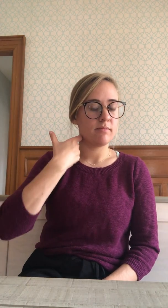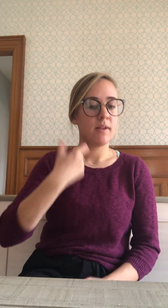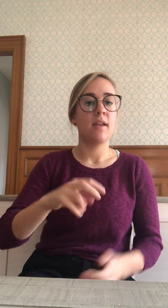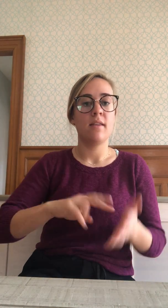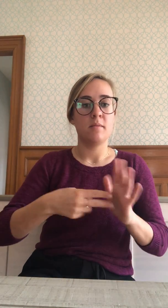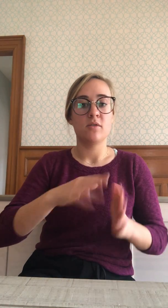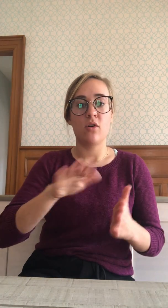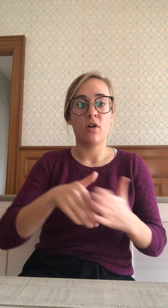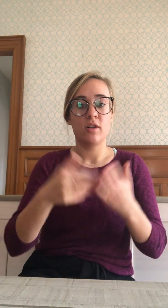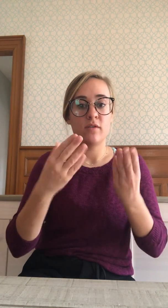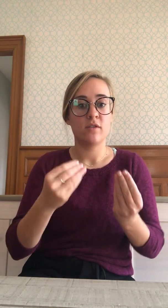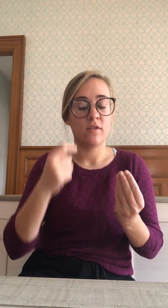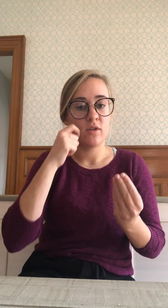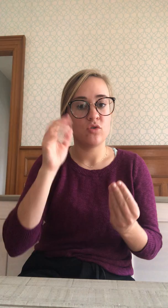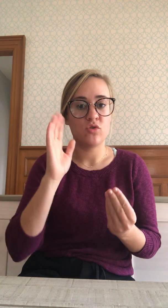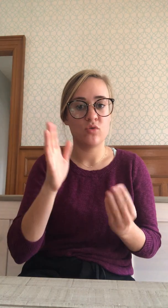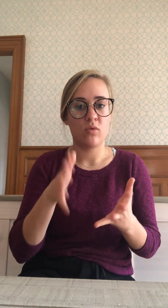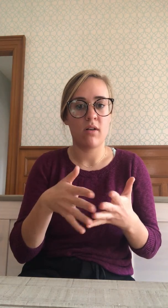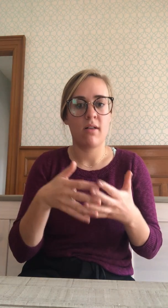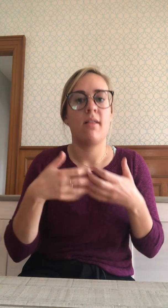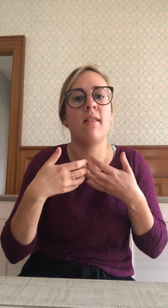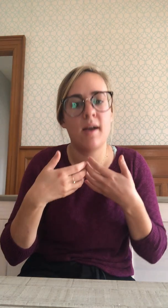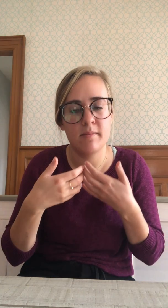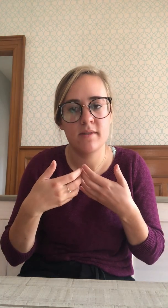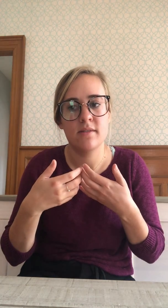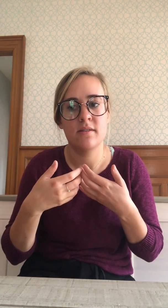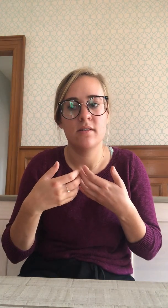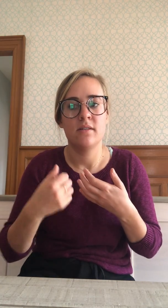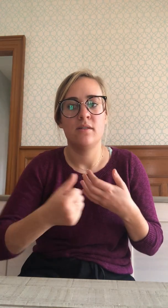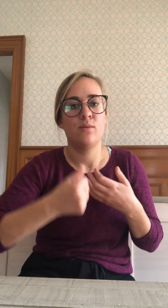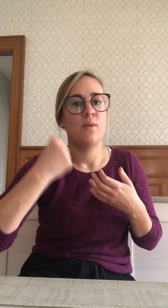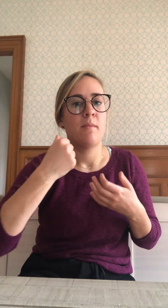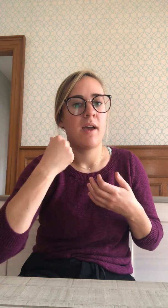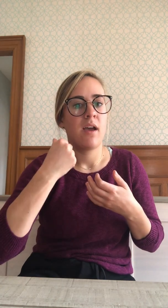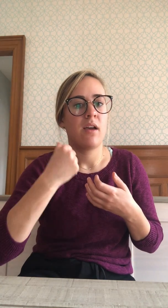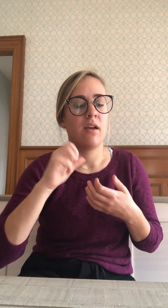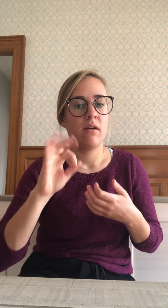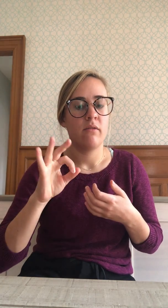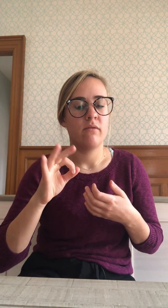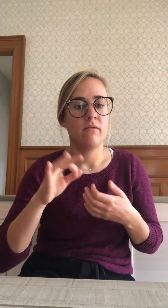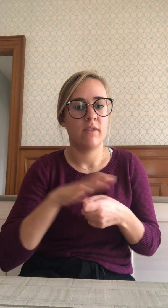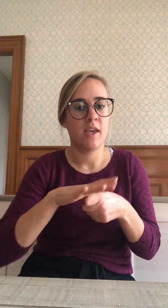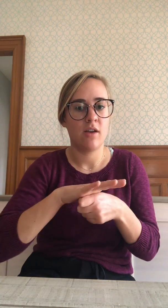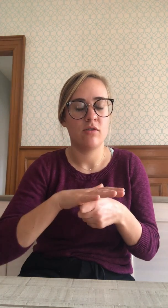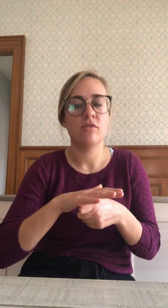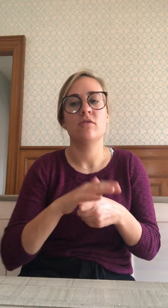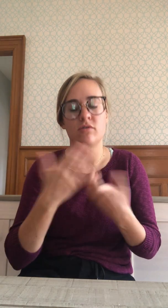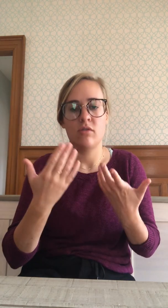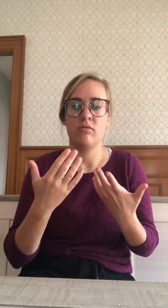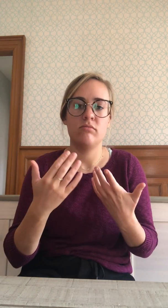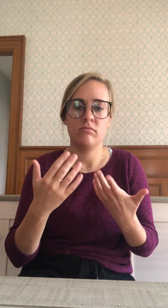tissue collapses into the back of that area, causing a restriction in breathing.